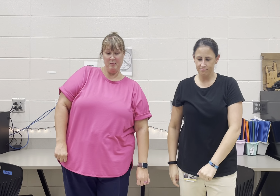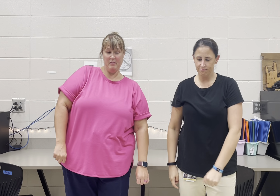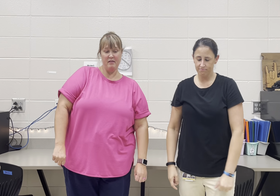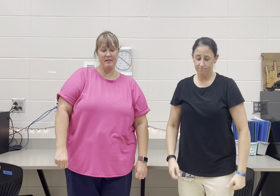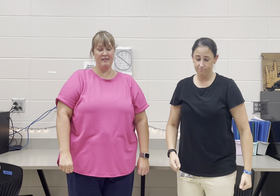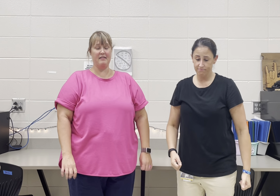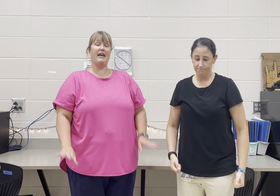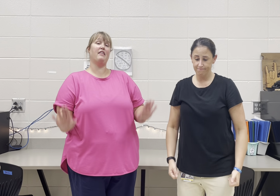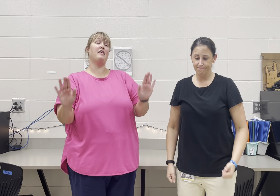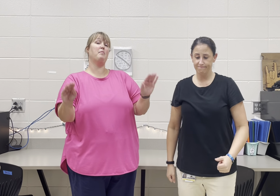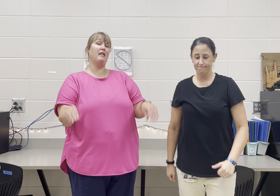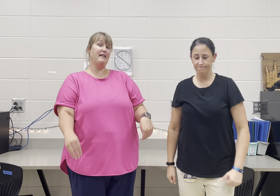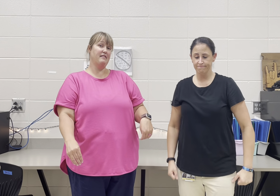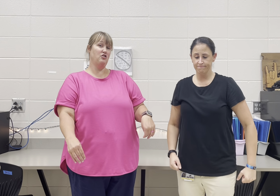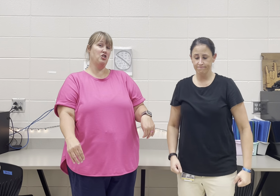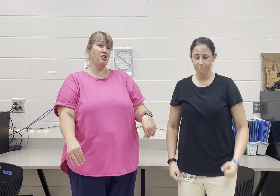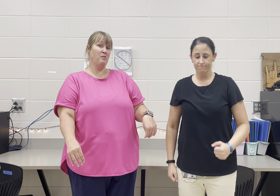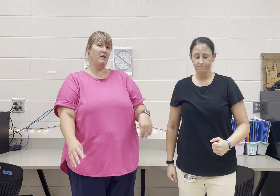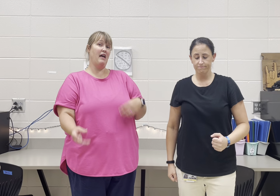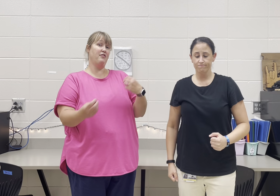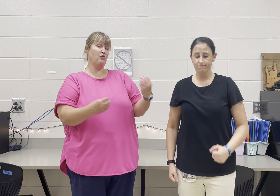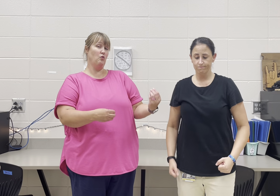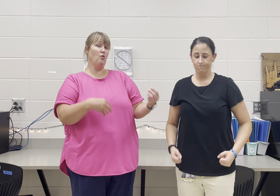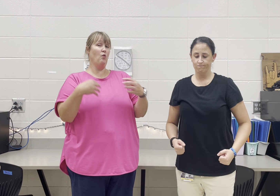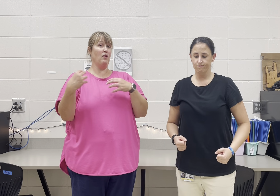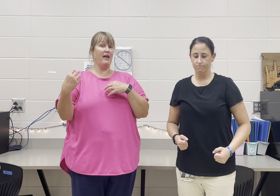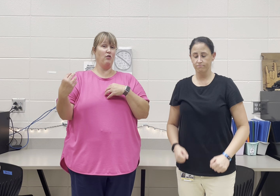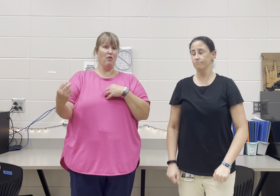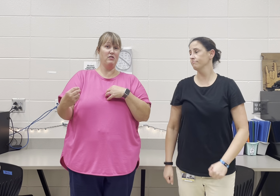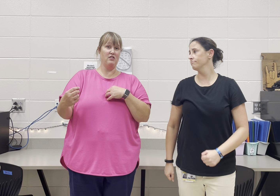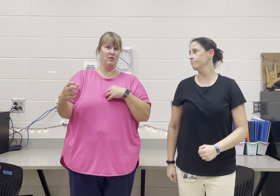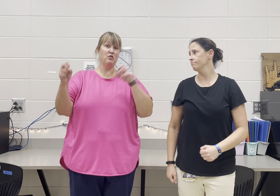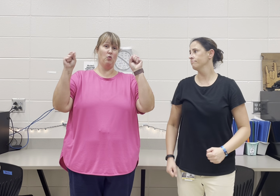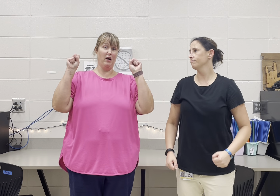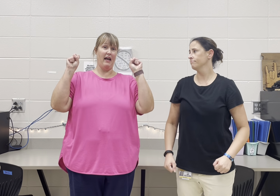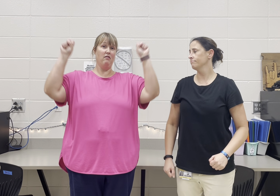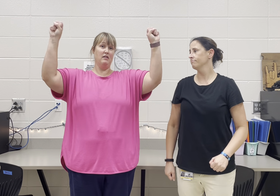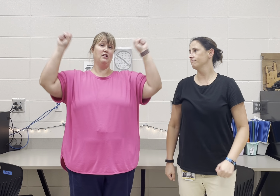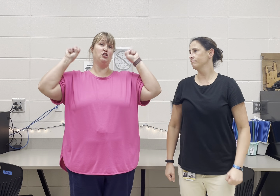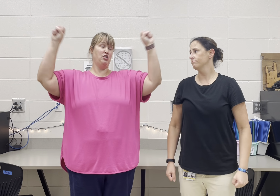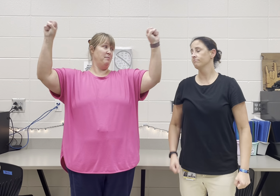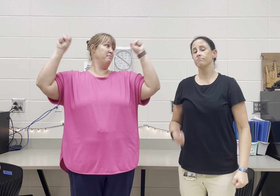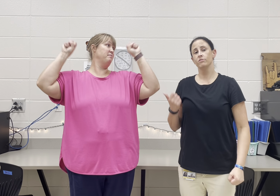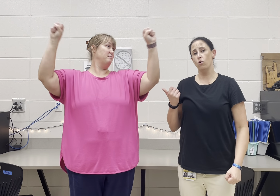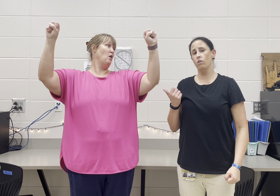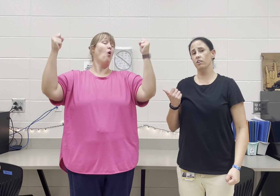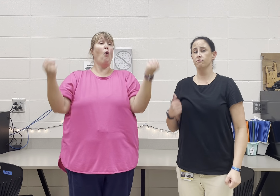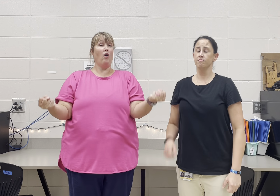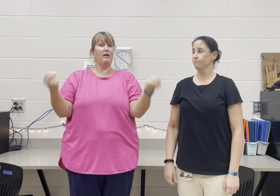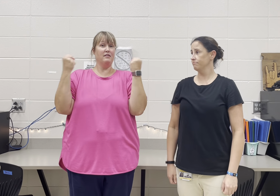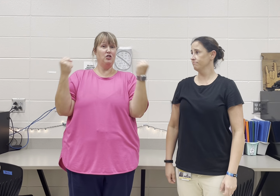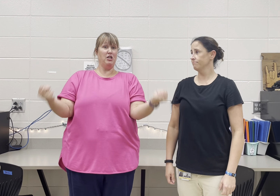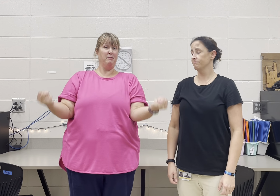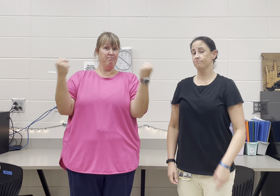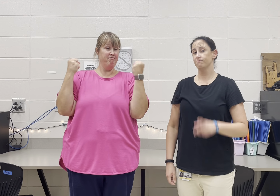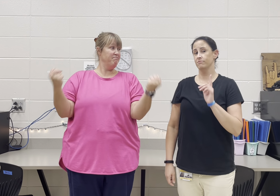Gym. This is like the place gym at the school, or like you go to the gym to work out. Gym. Or gym. Or